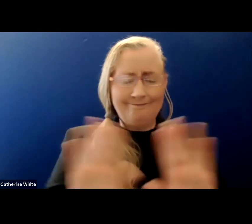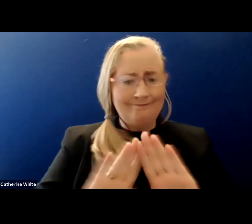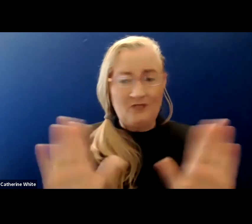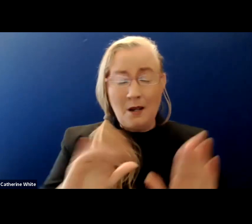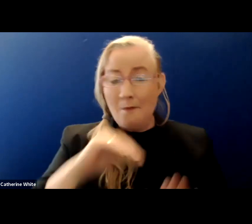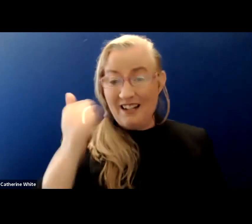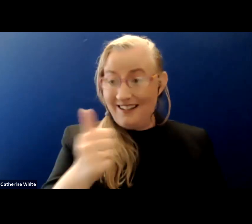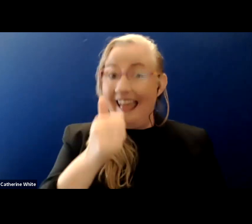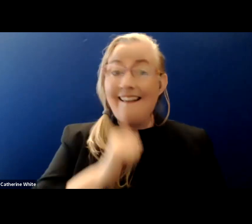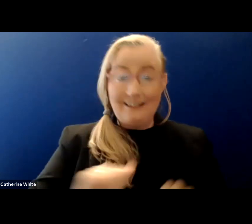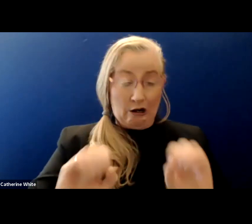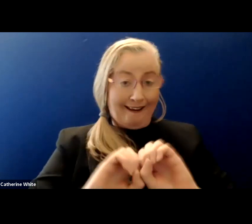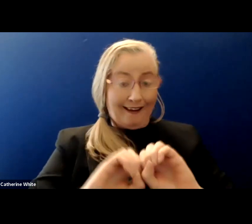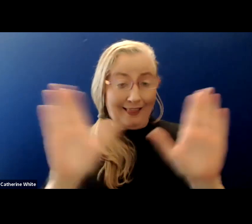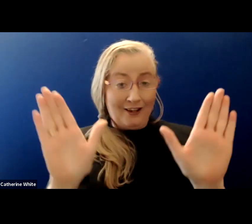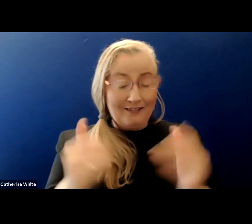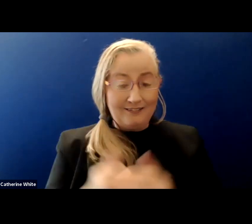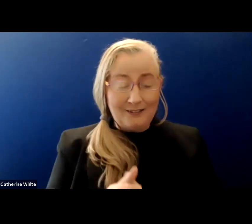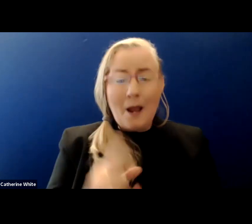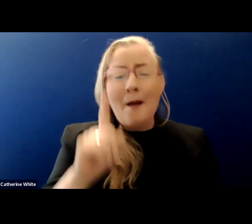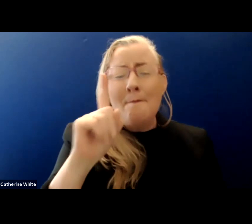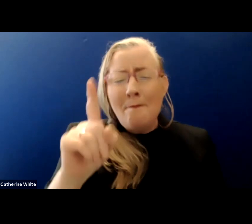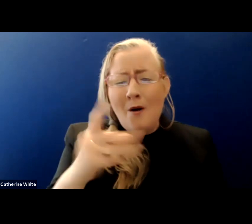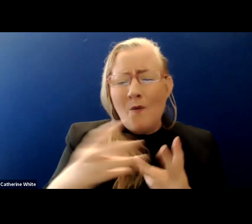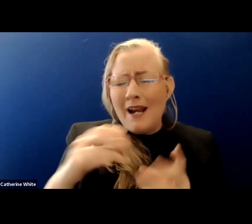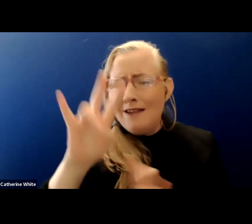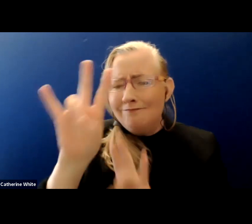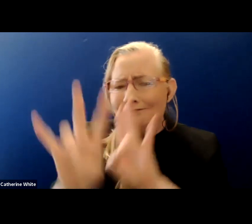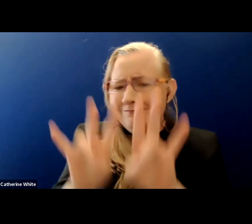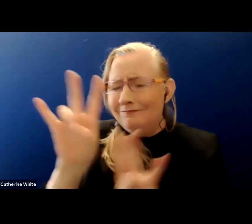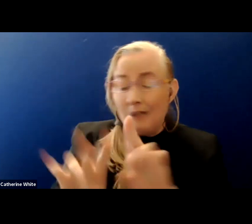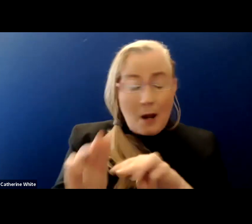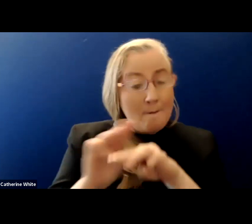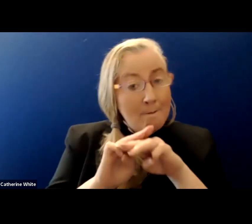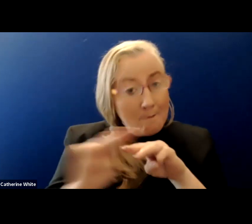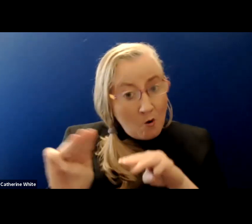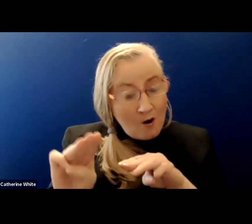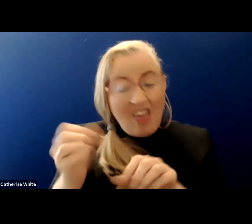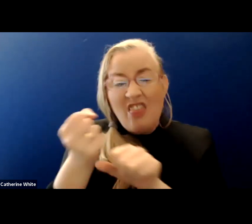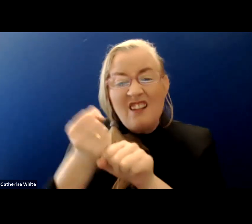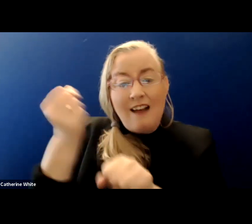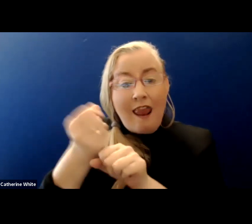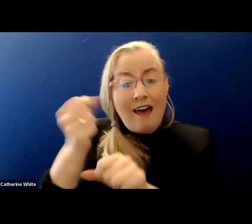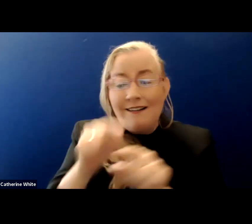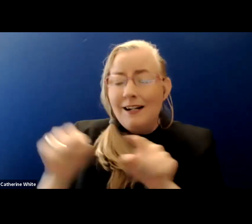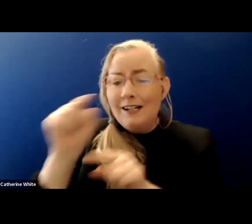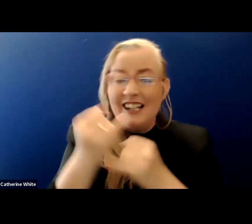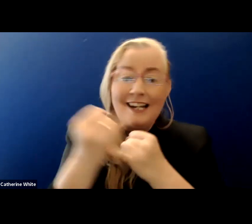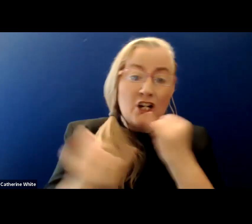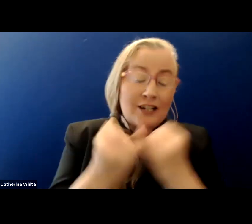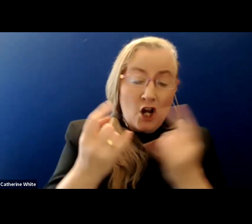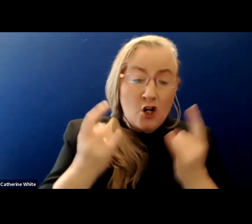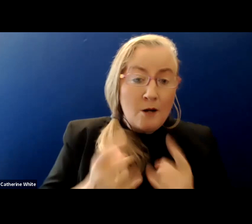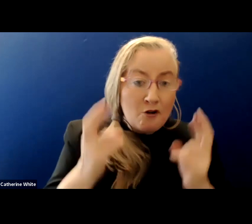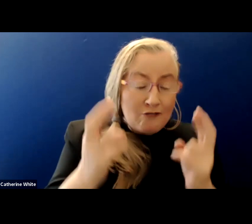was so obvious. But then when I inquired further, the scholars that I spoke to, the international human rights lawyers